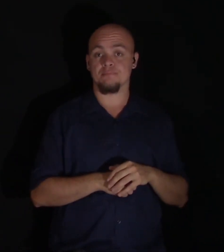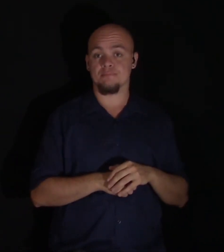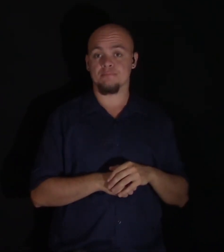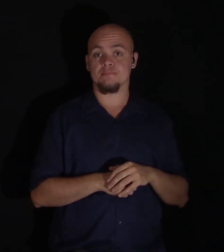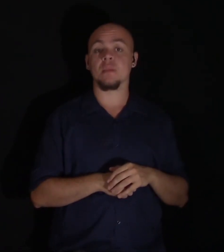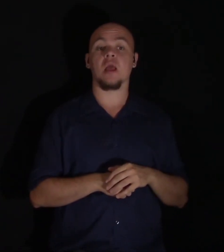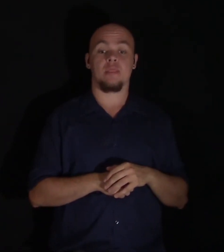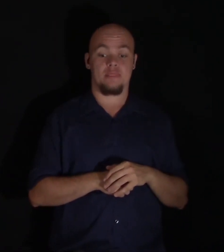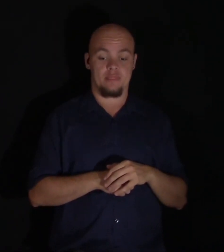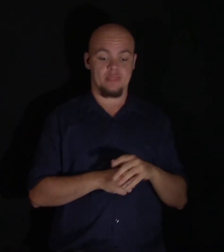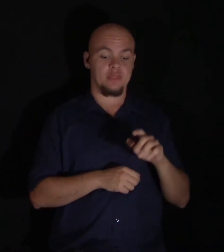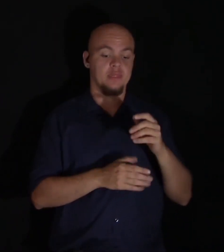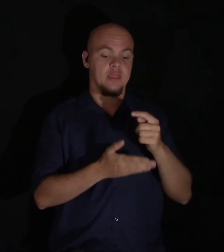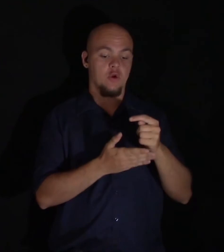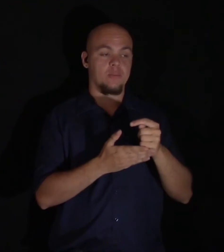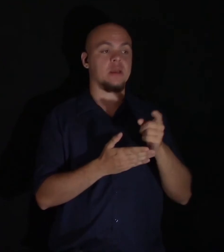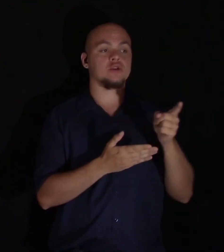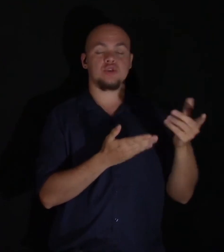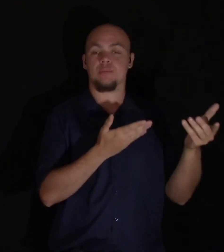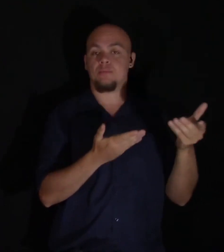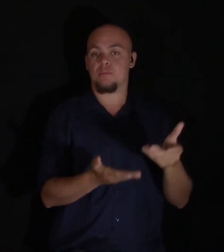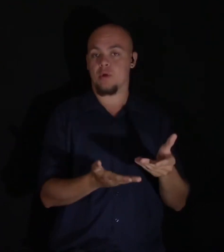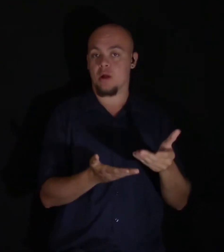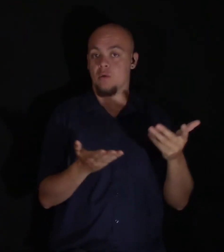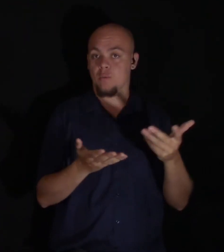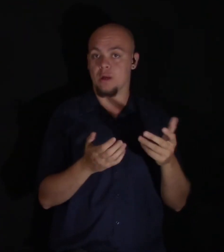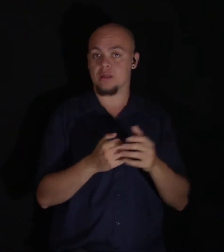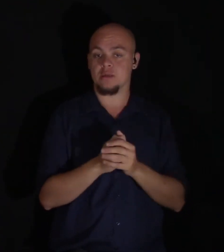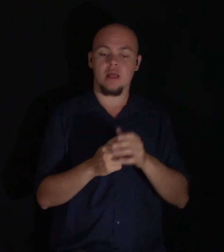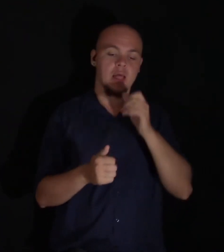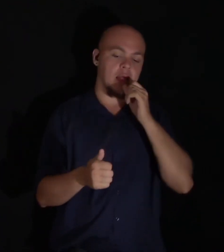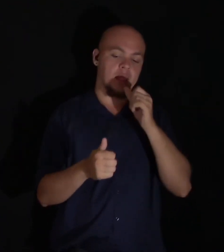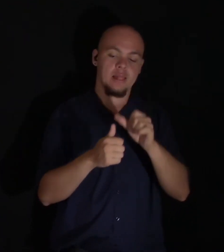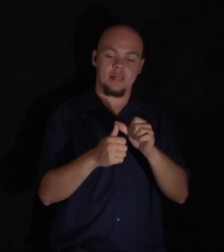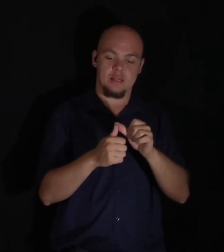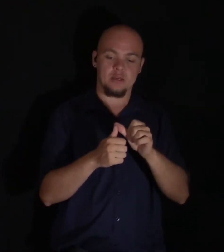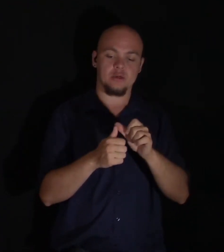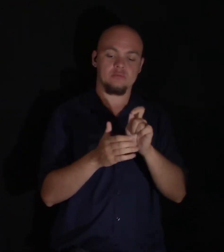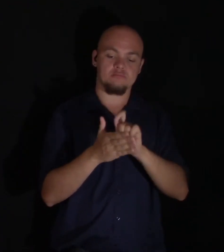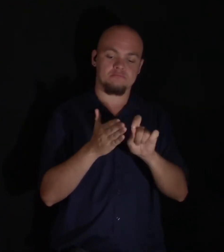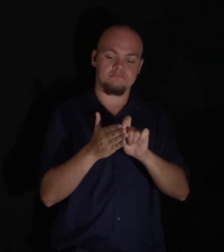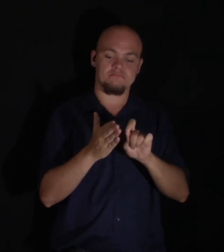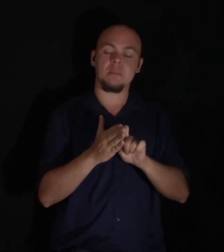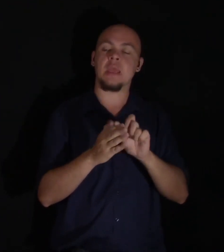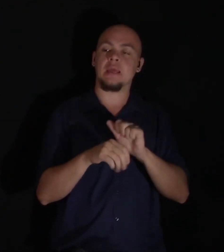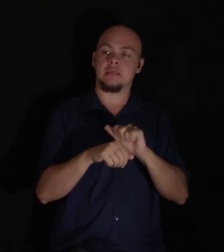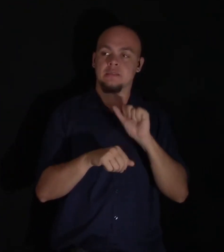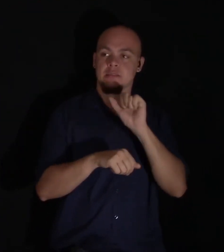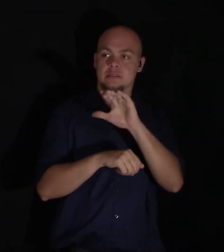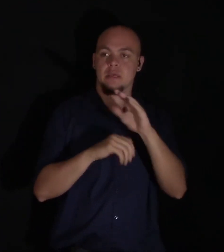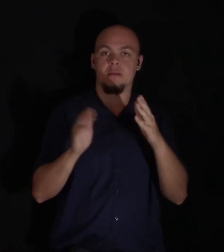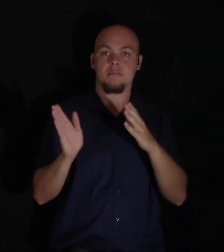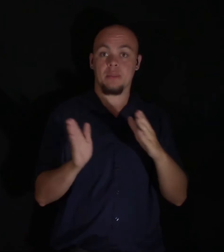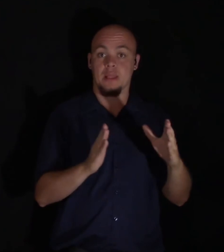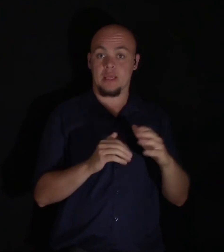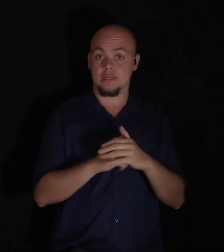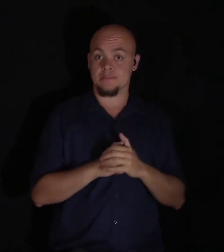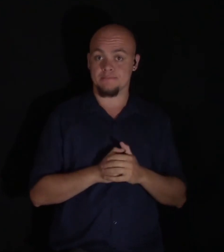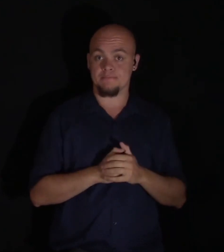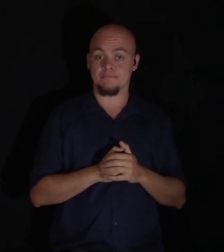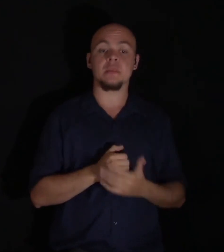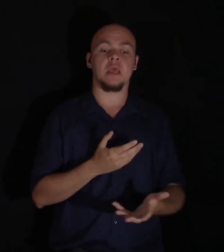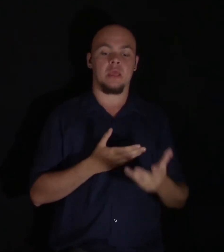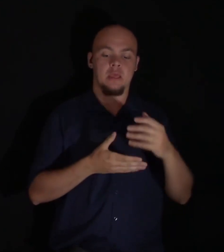me, she brought in a very angry letter that she planned to send him. It included, among